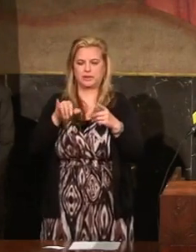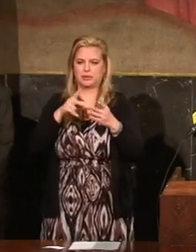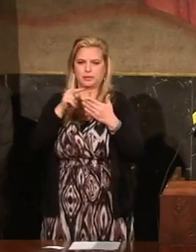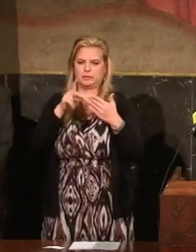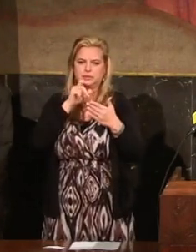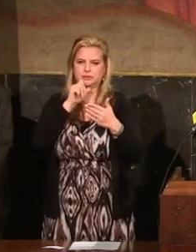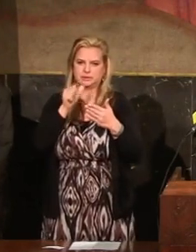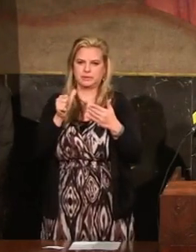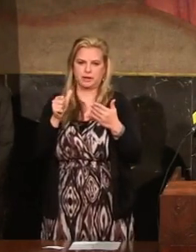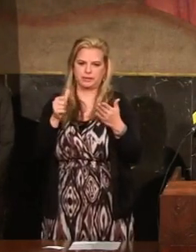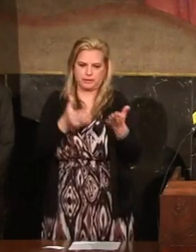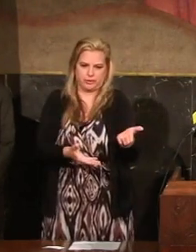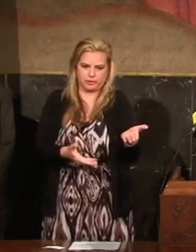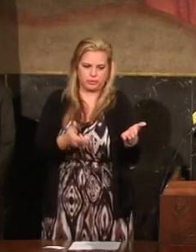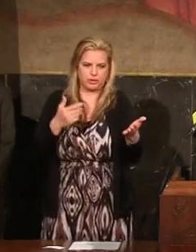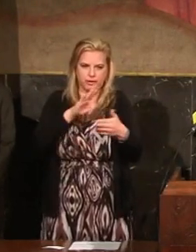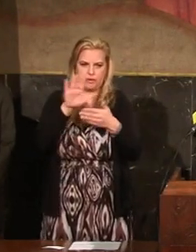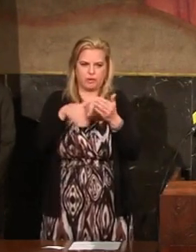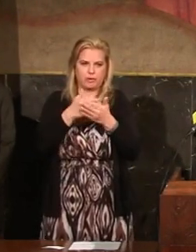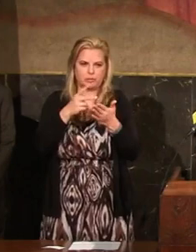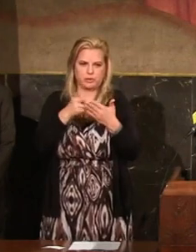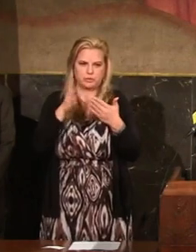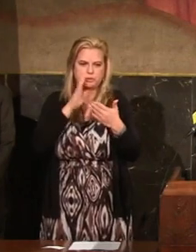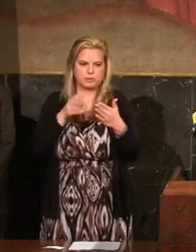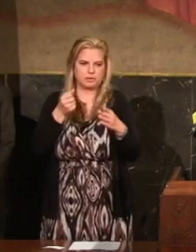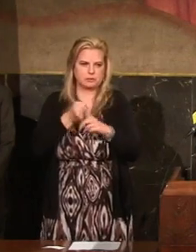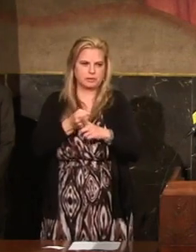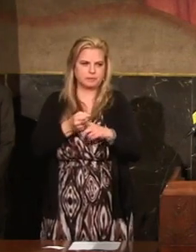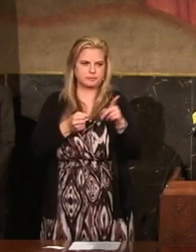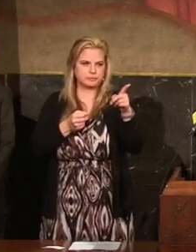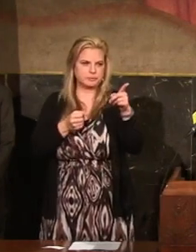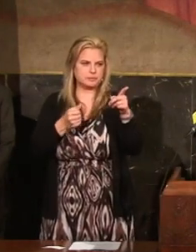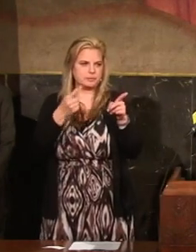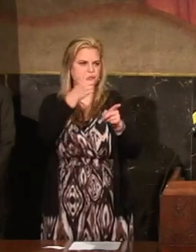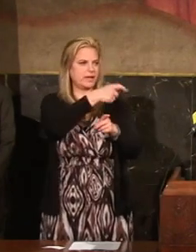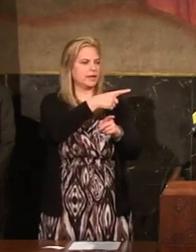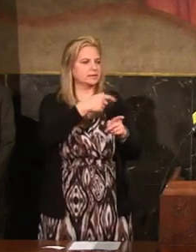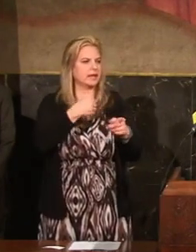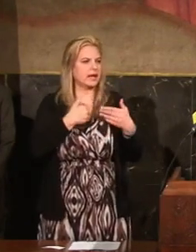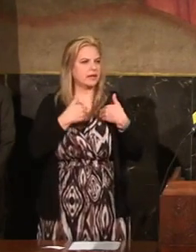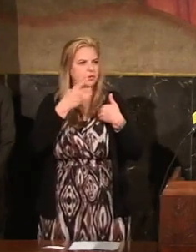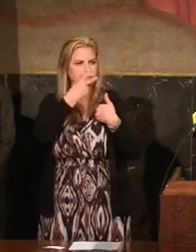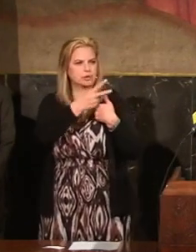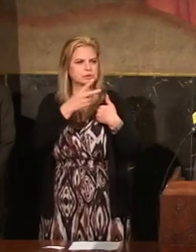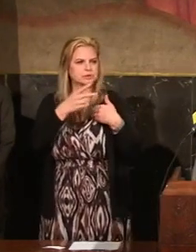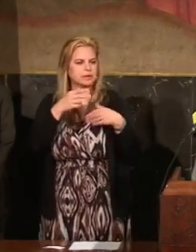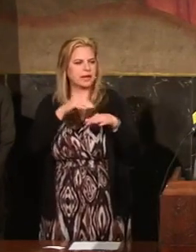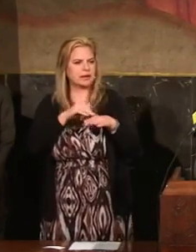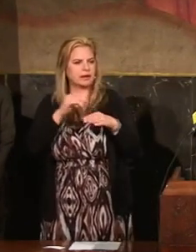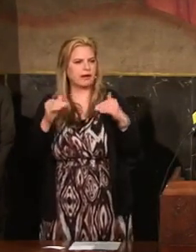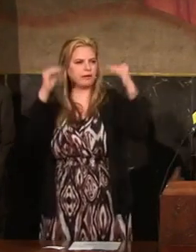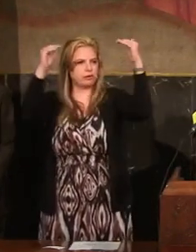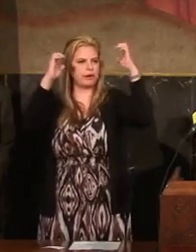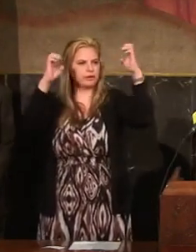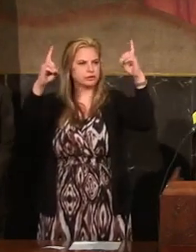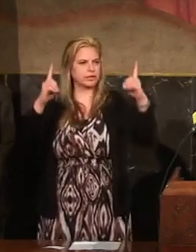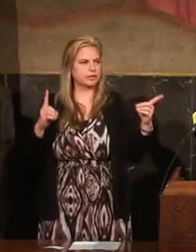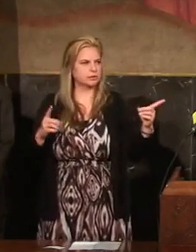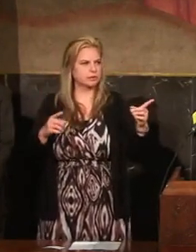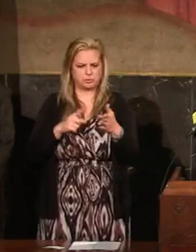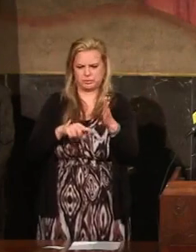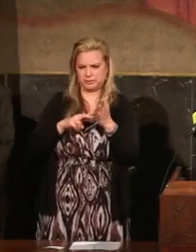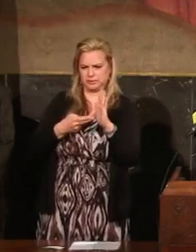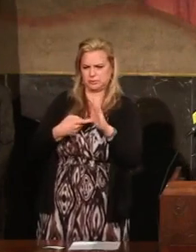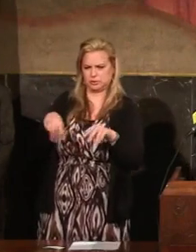exist. Okay. Have you looked at higher education in this realm? What do you mean if we looked at